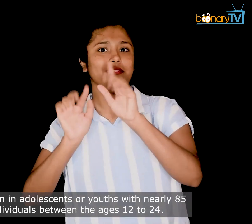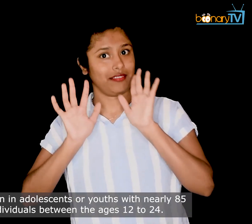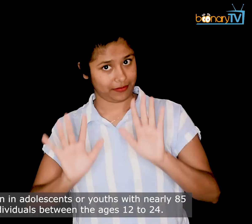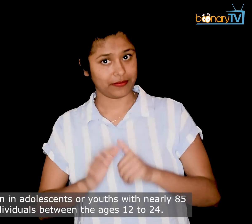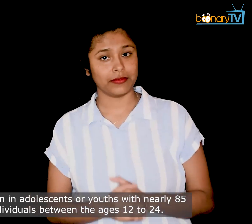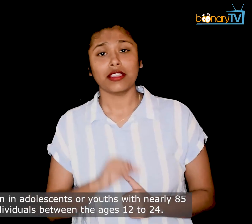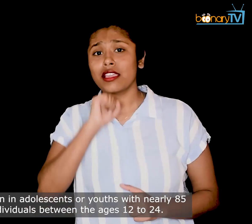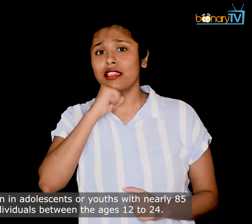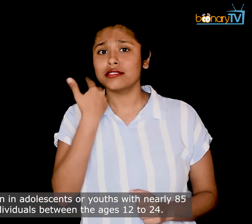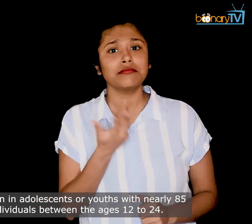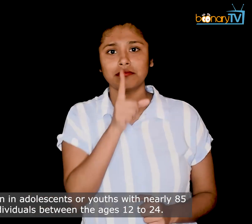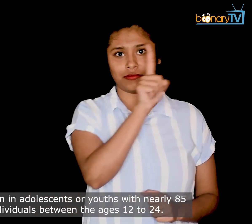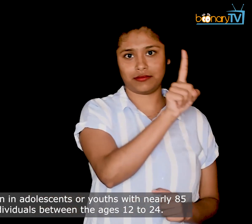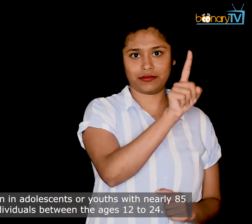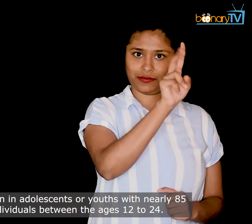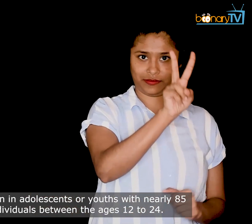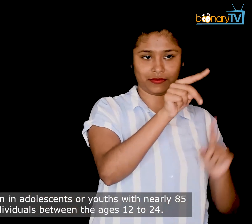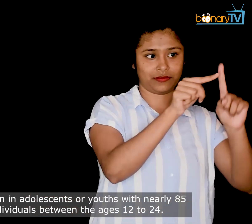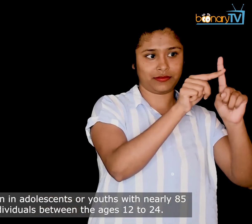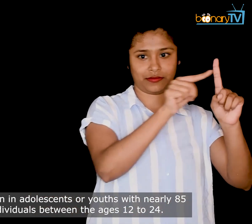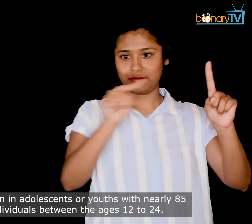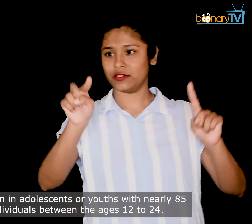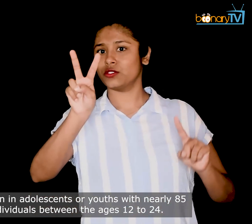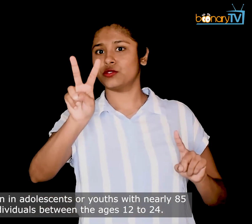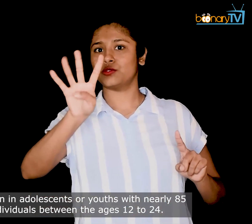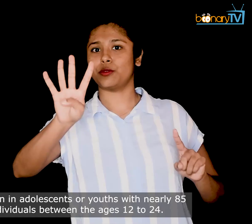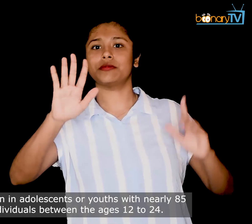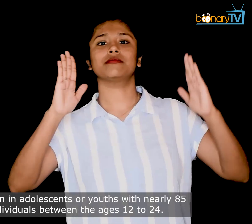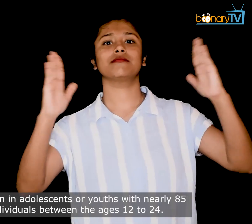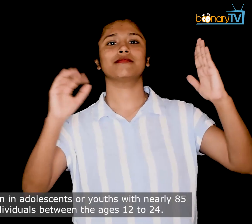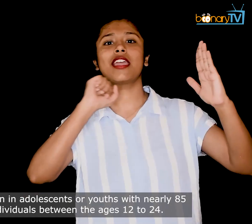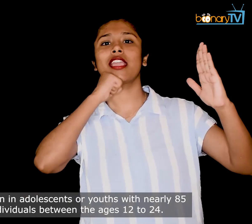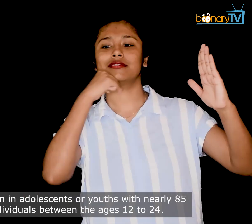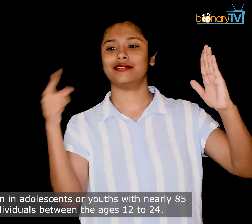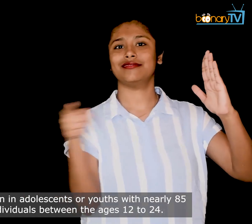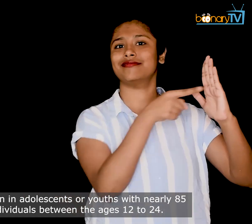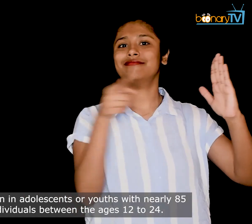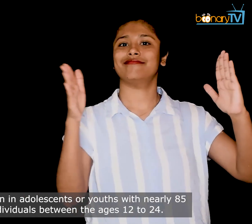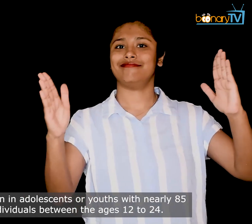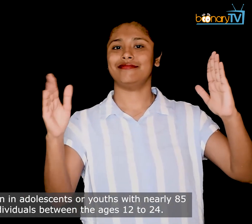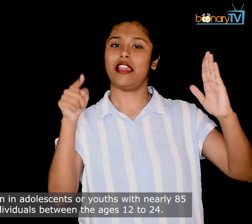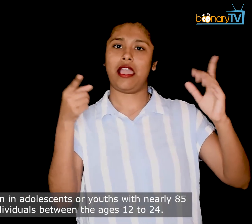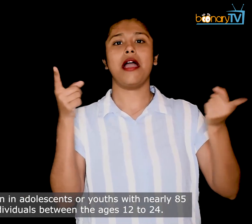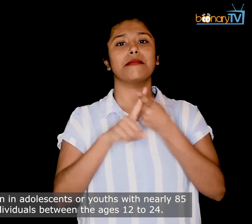85% of individuals between the ages 12 to 24.